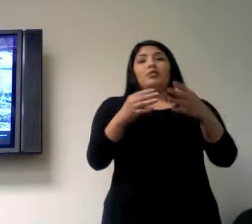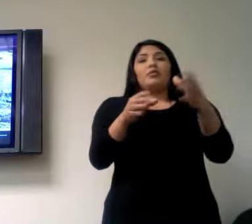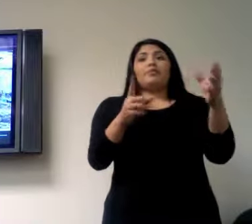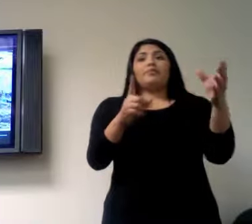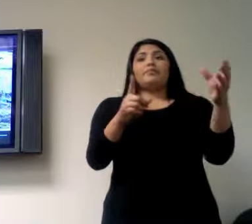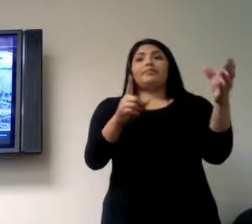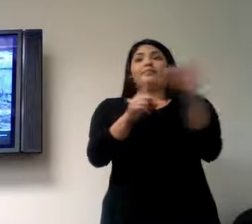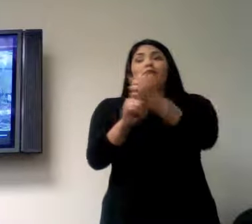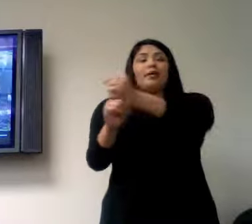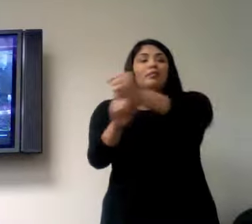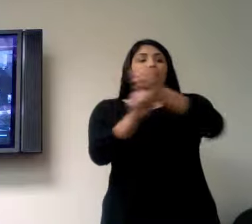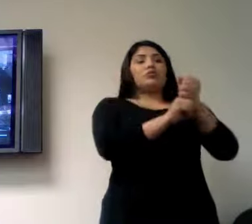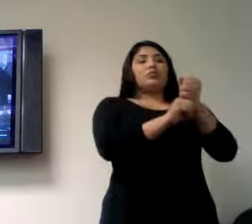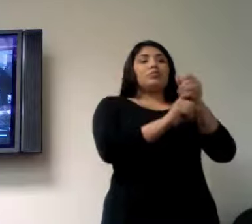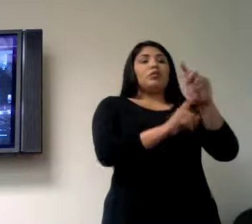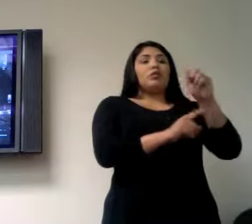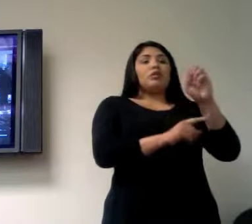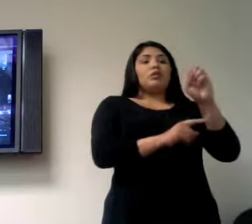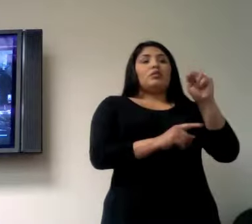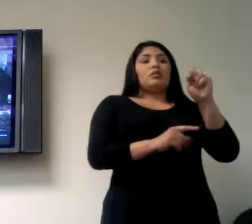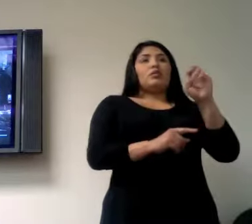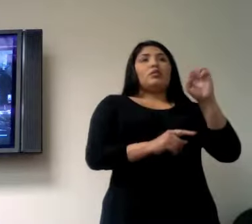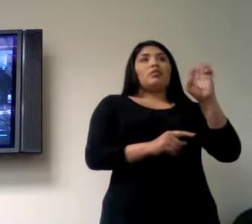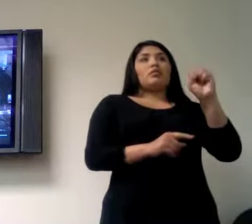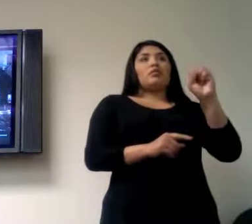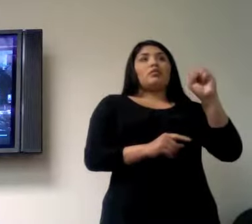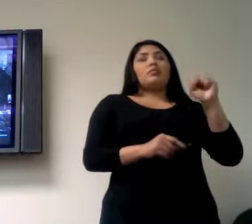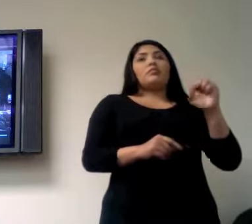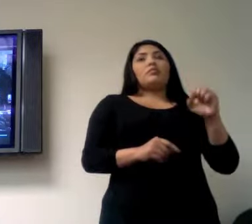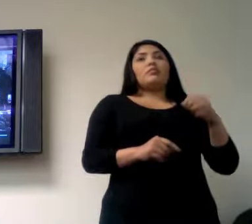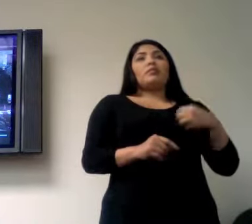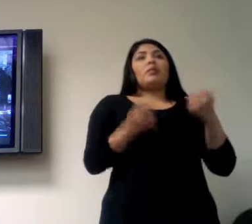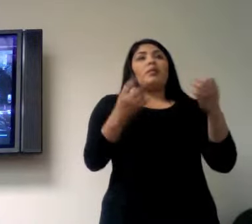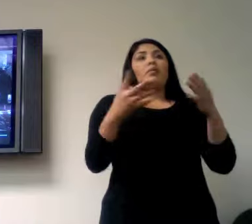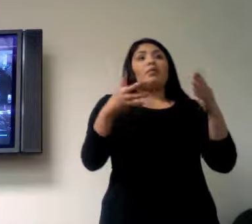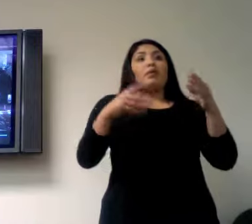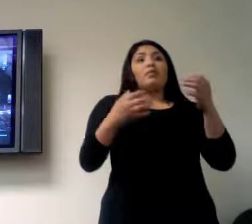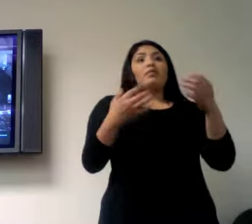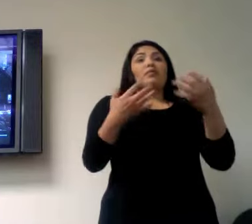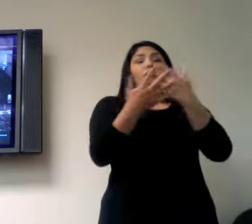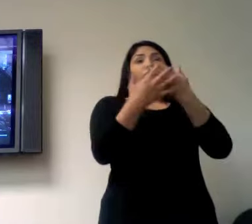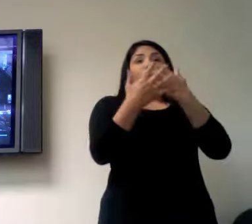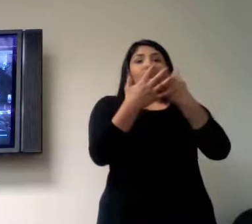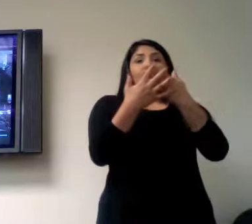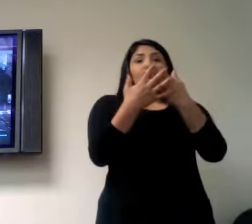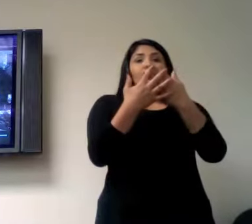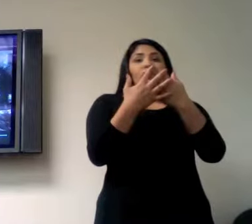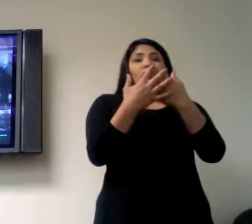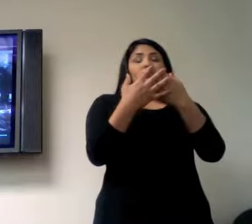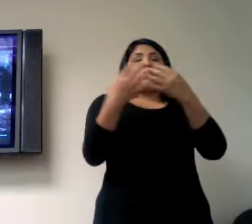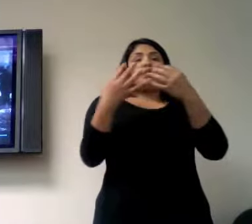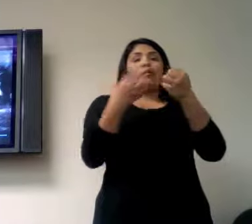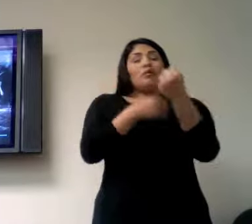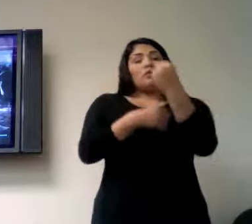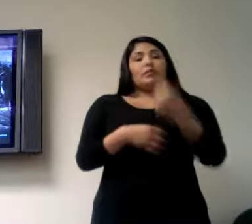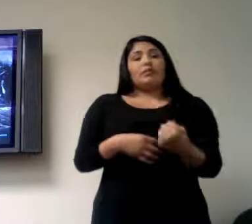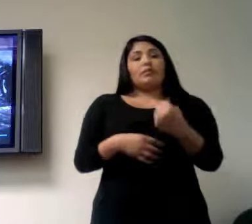Island. Many of the Confederates had been living on half rations for months. Union Guard F.A.